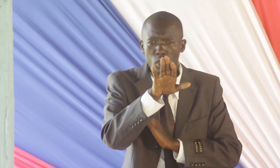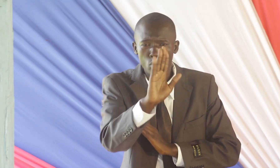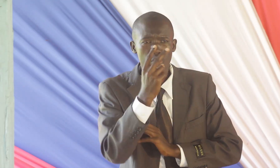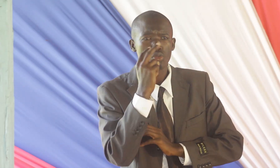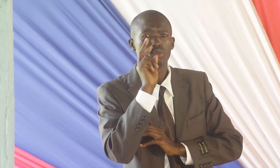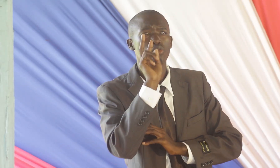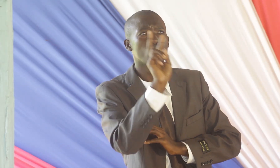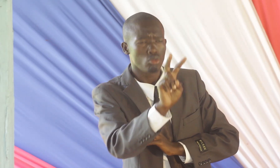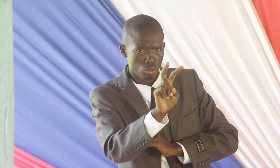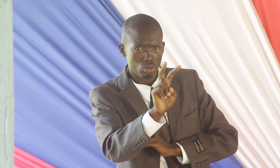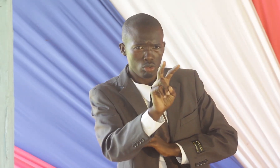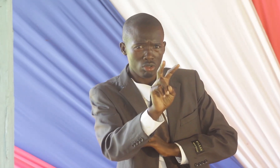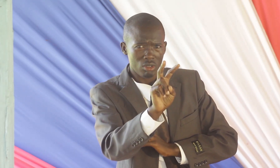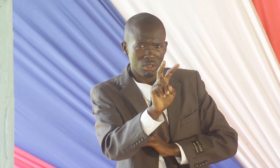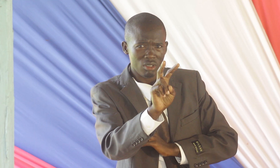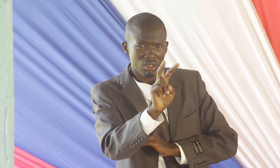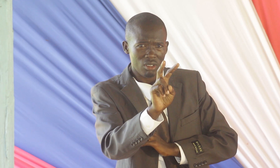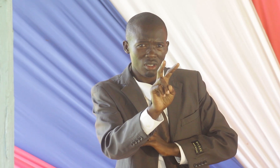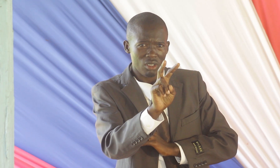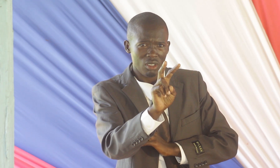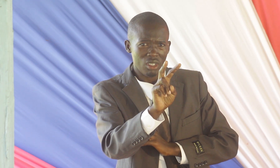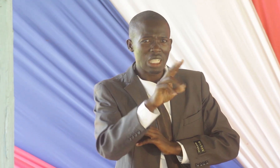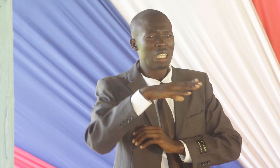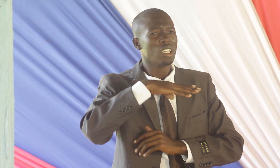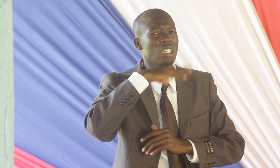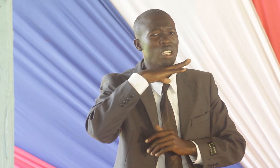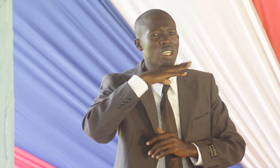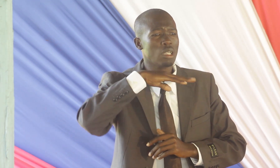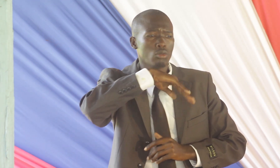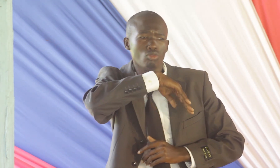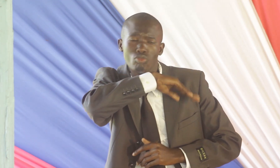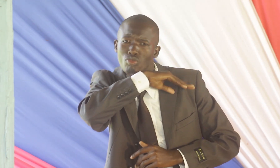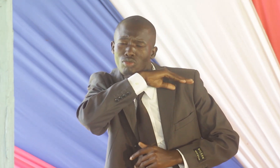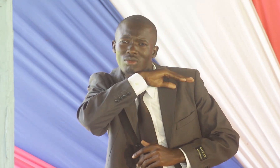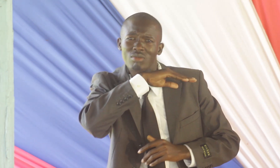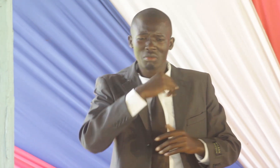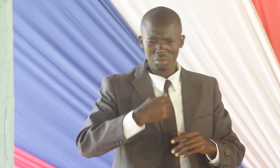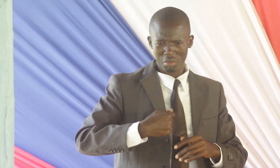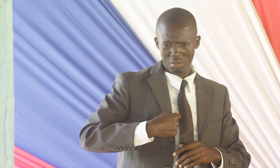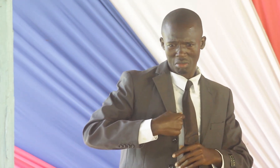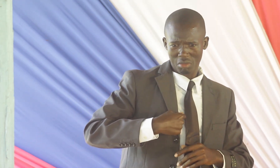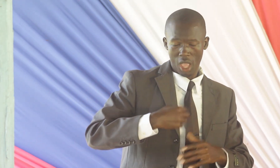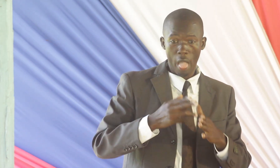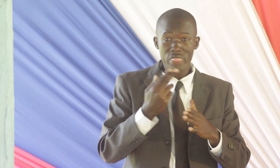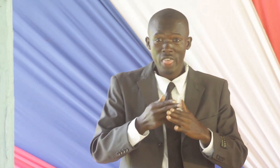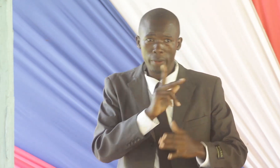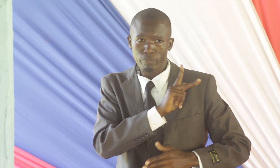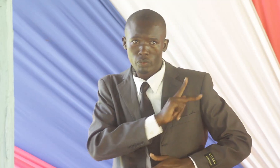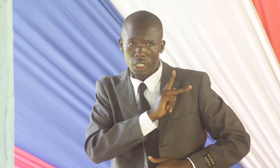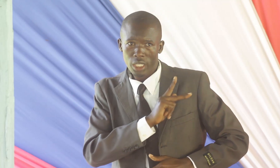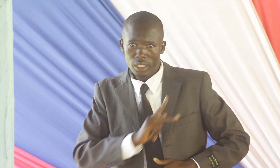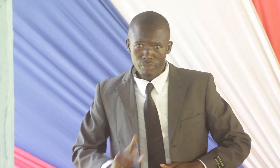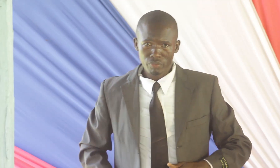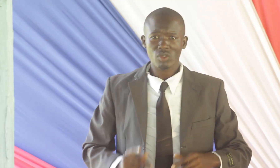look upon such a dead dog as I am? Then the king called to Ziba, Saul's servant, and